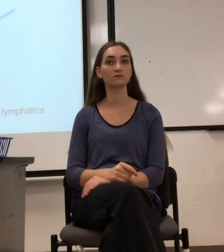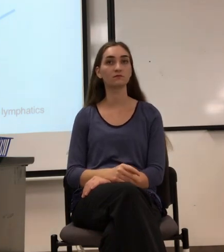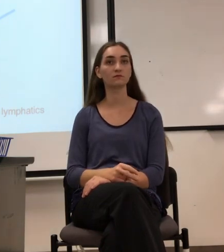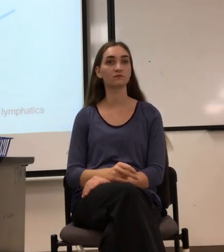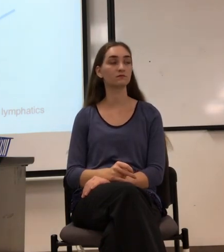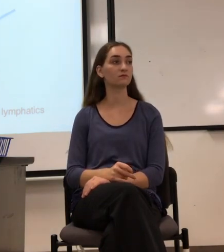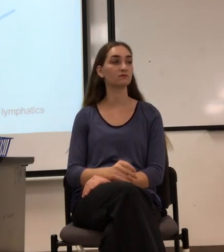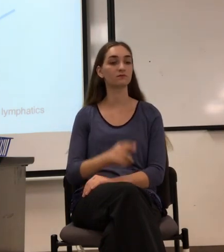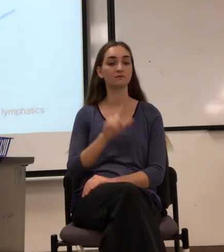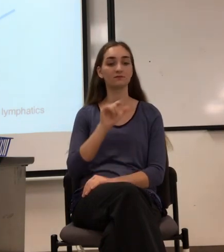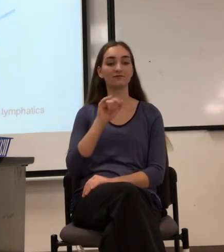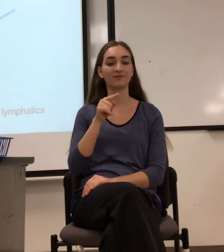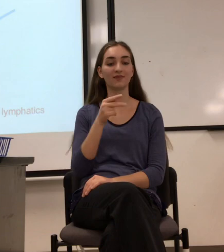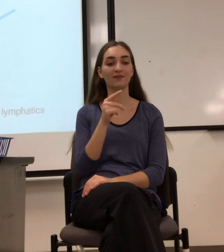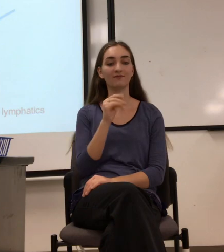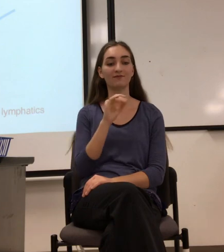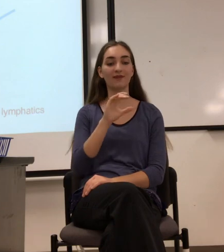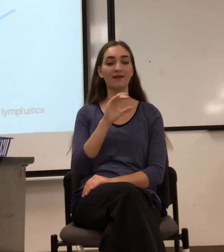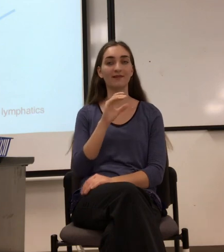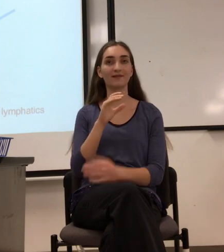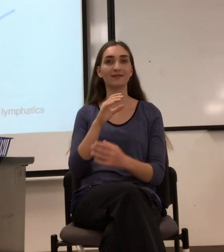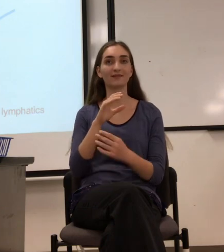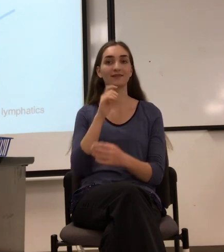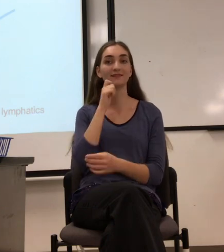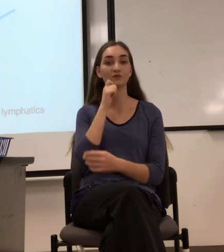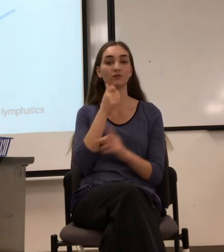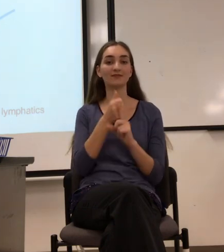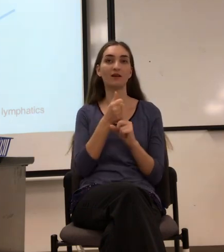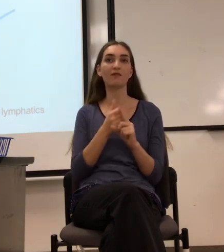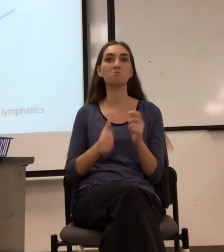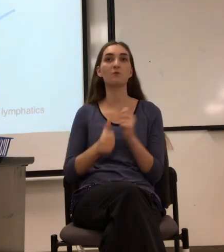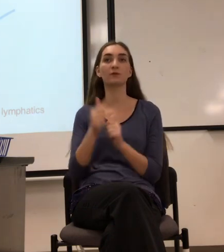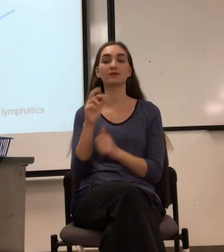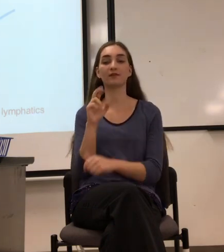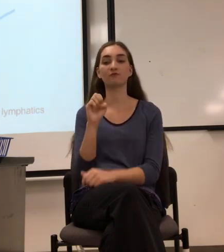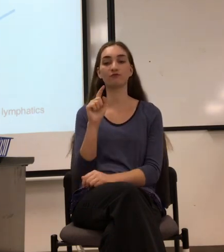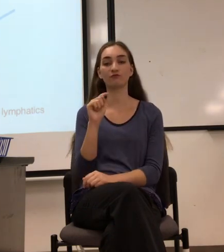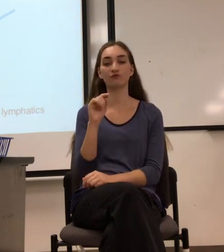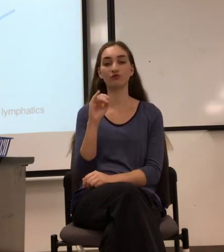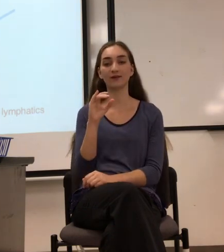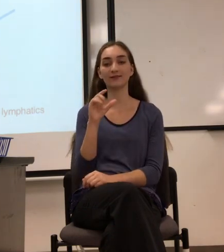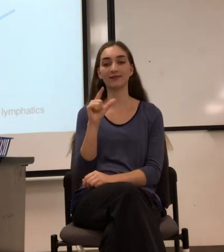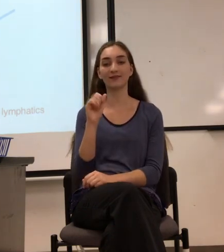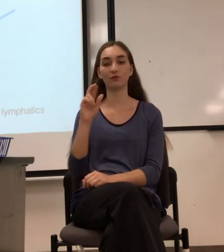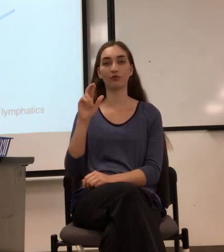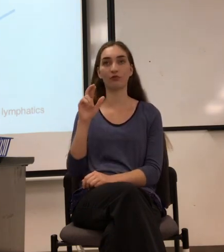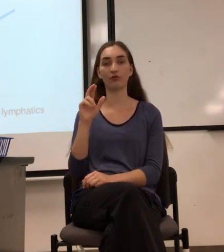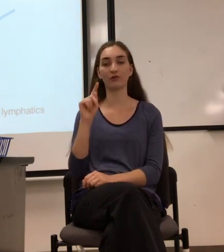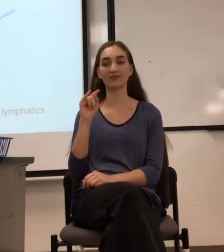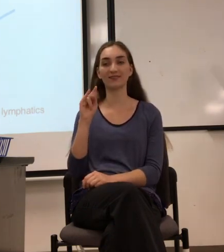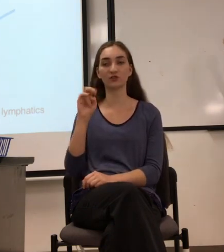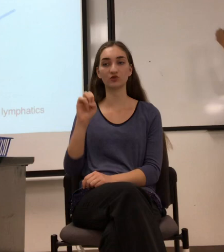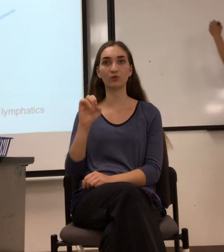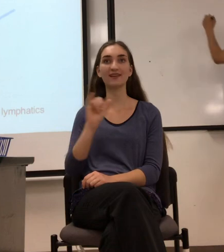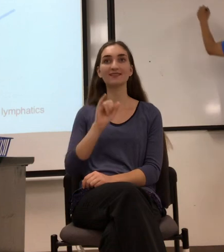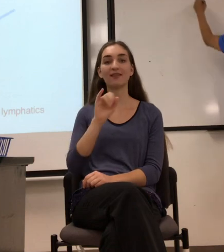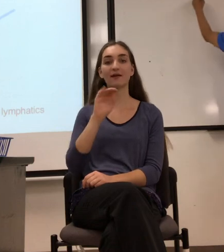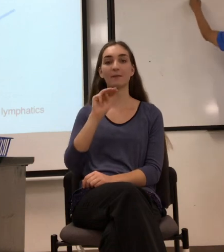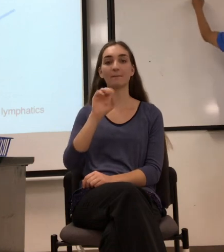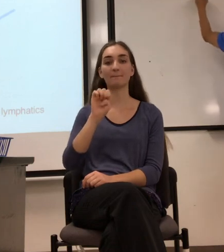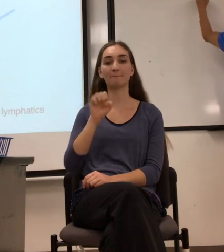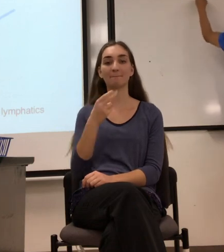reticular tissue, and it's like a mesh that slows the flow of lymph.